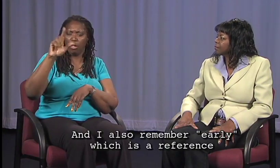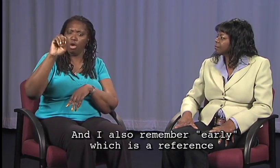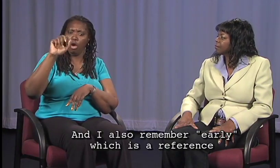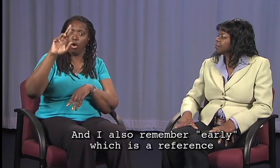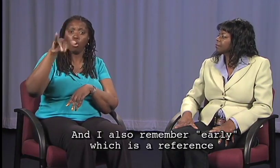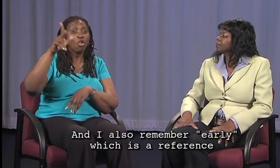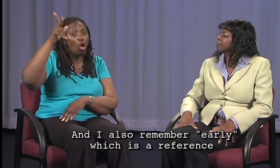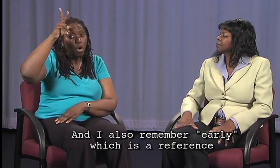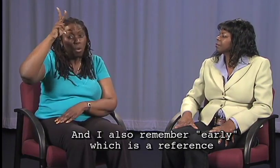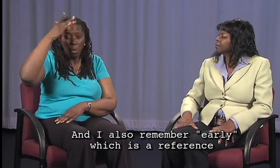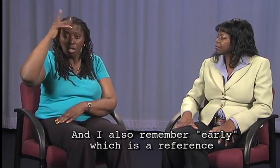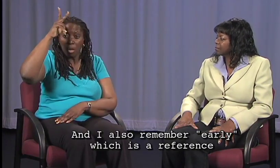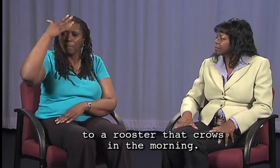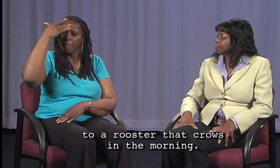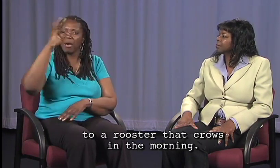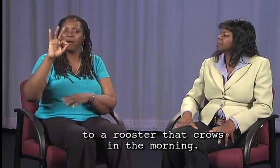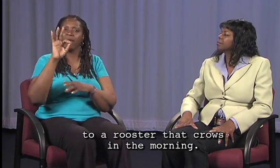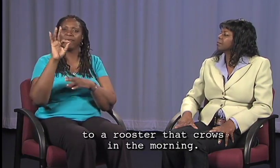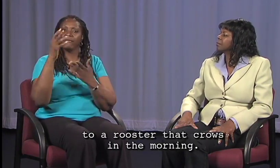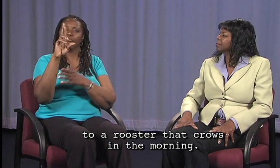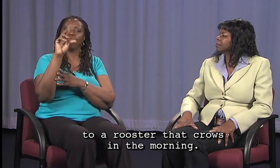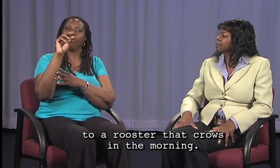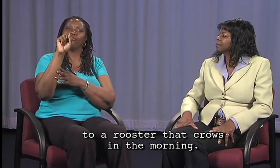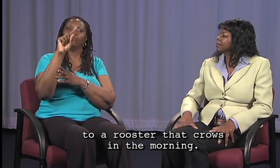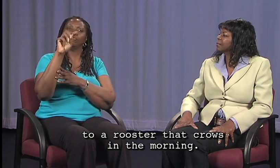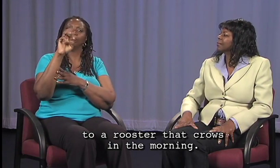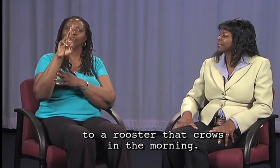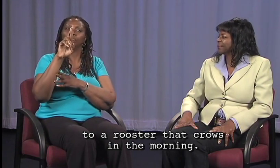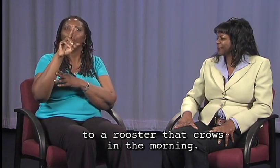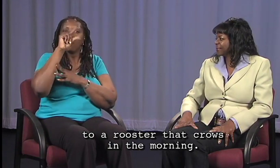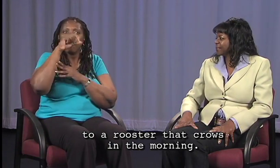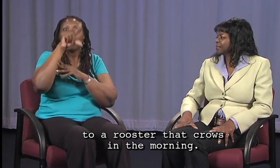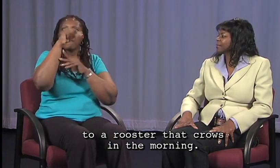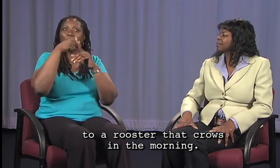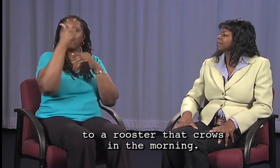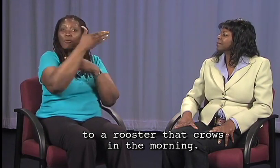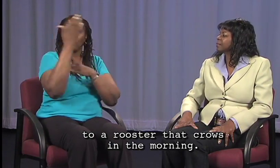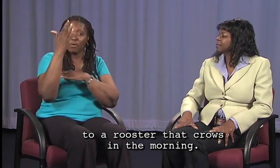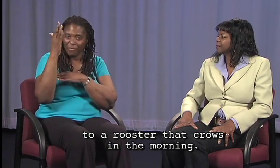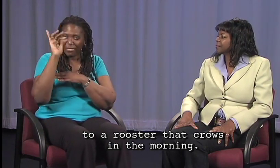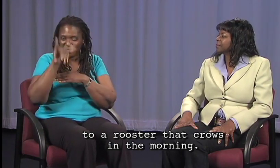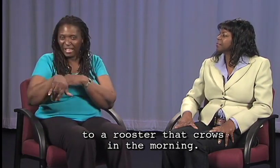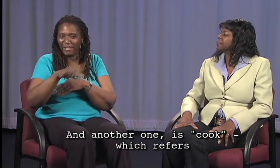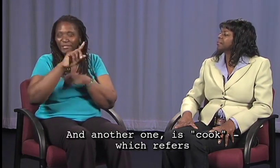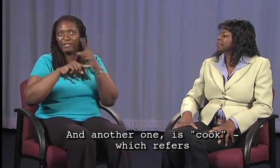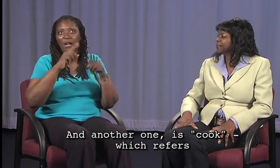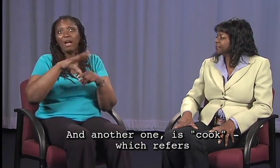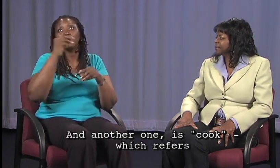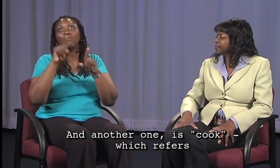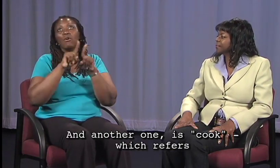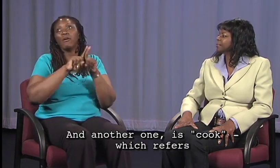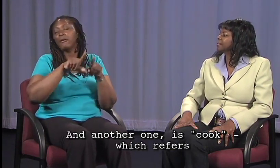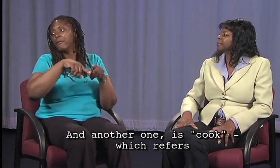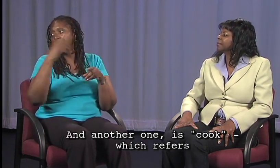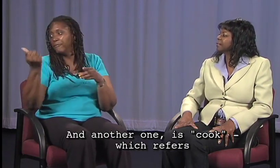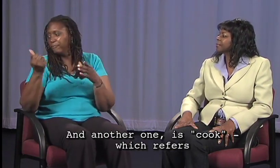early, which is a reference to a rooster that crows in the morning. And